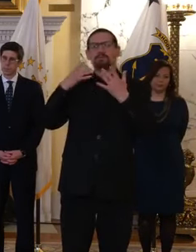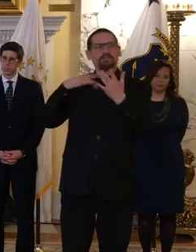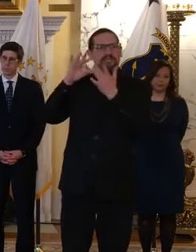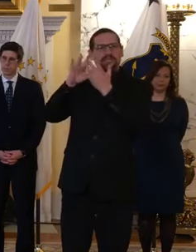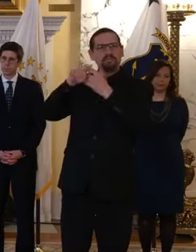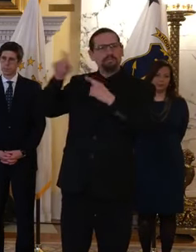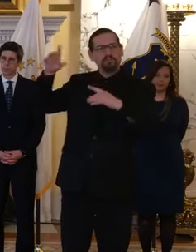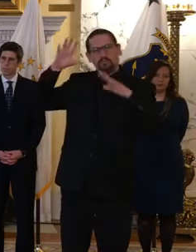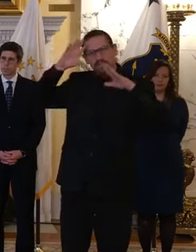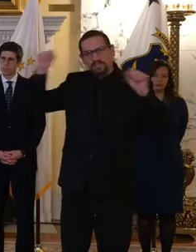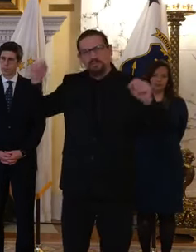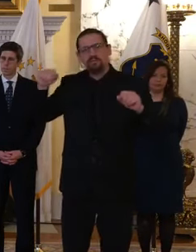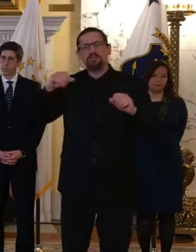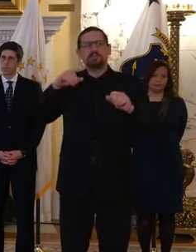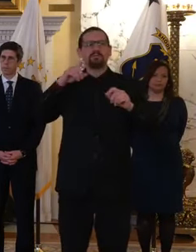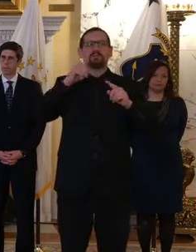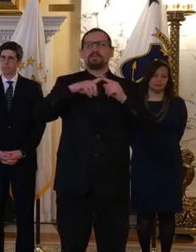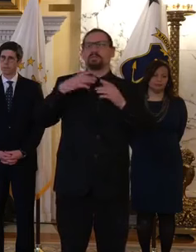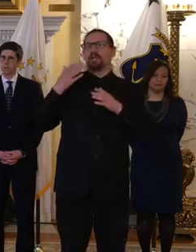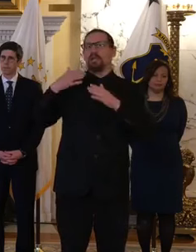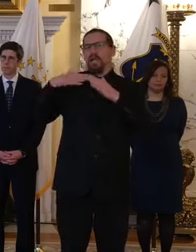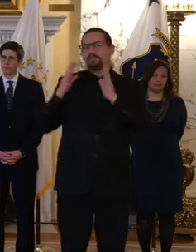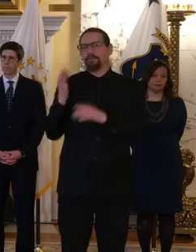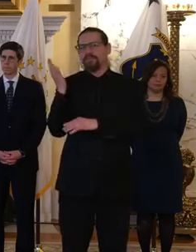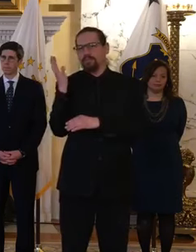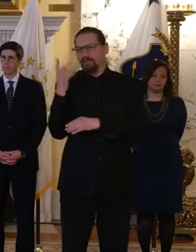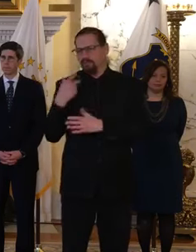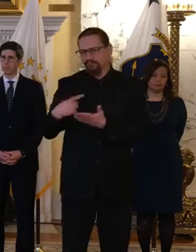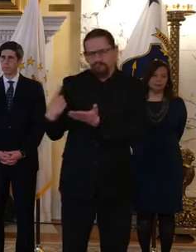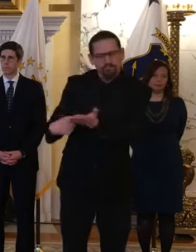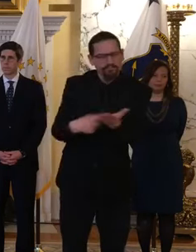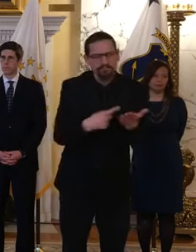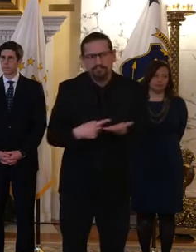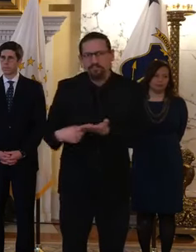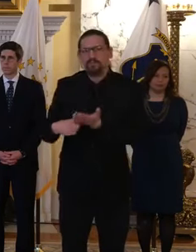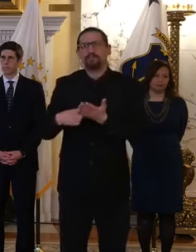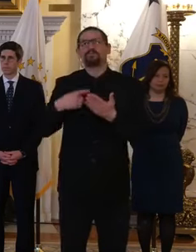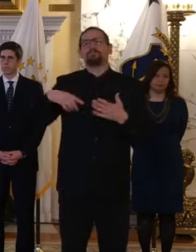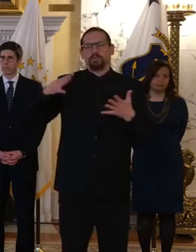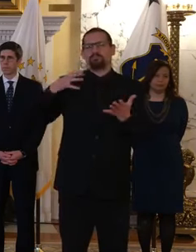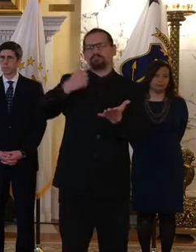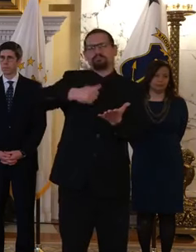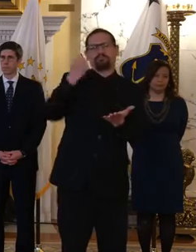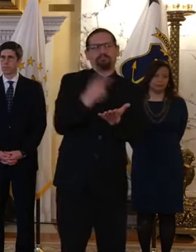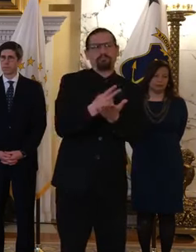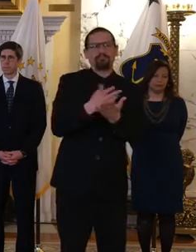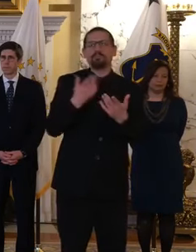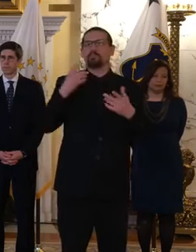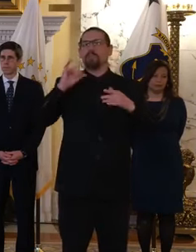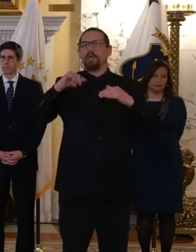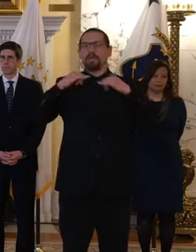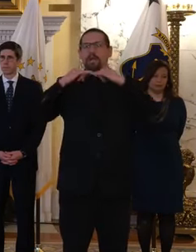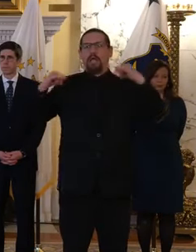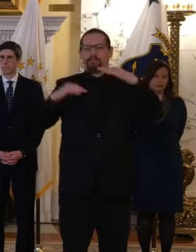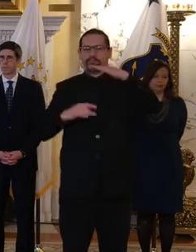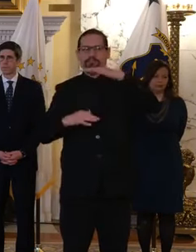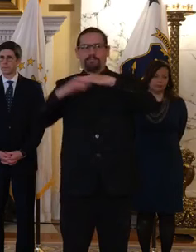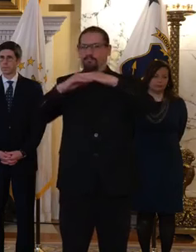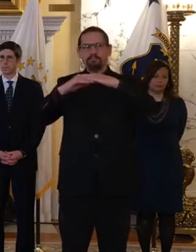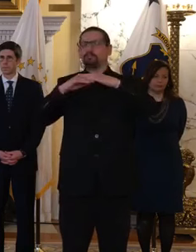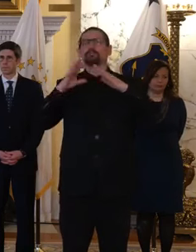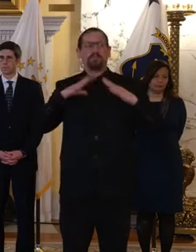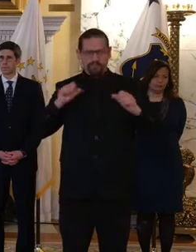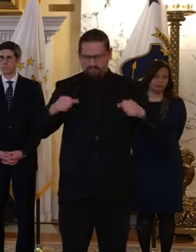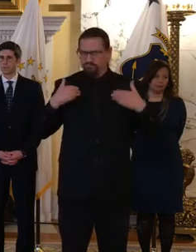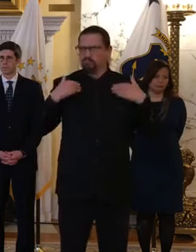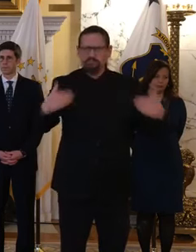very swiftly last week to approve a line of credit, which we have gone on to execute, and